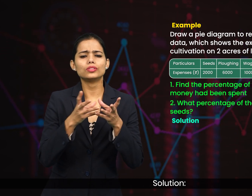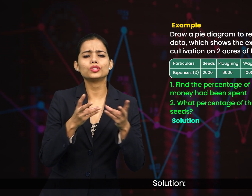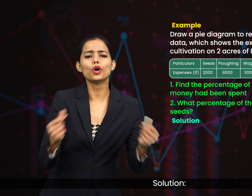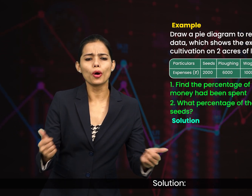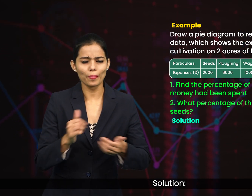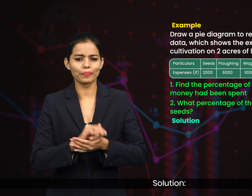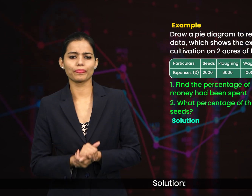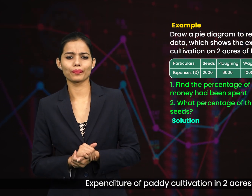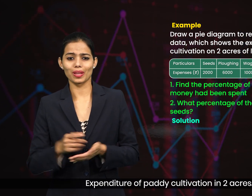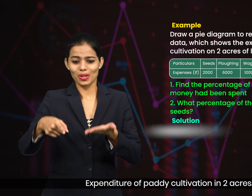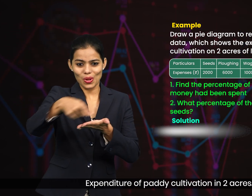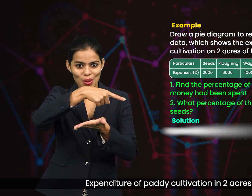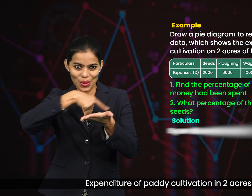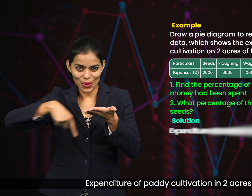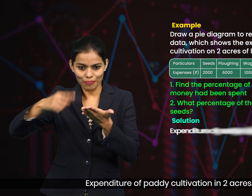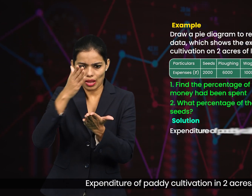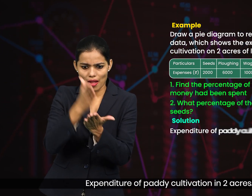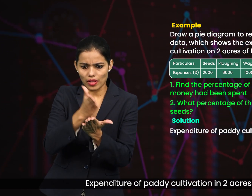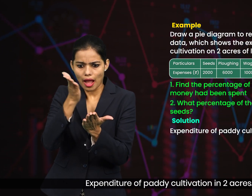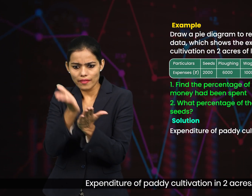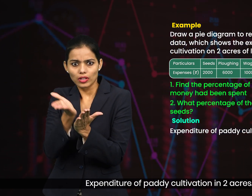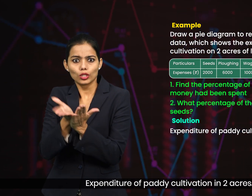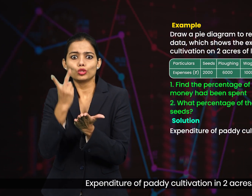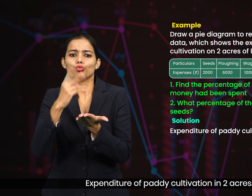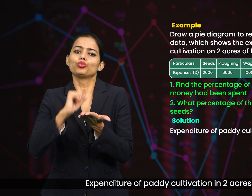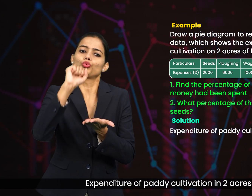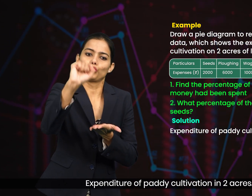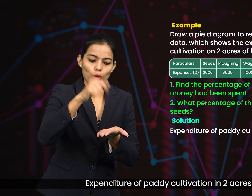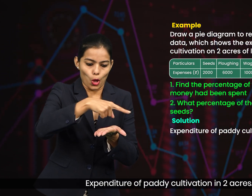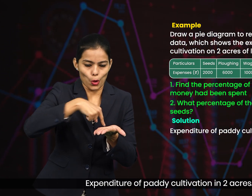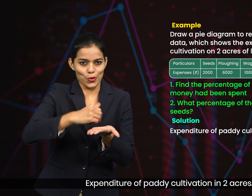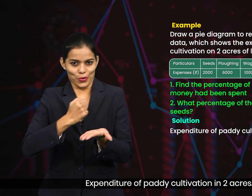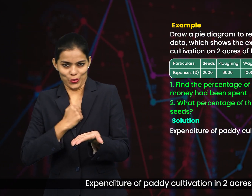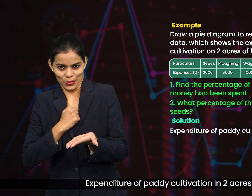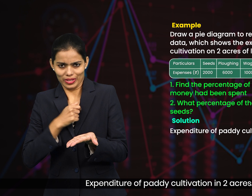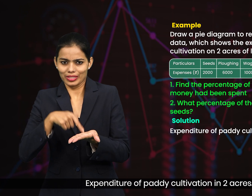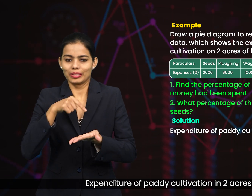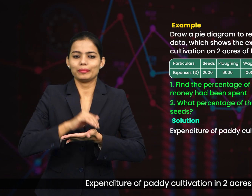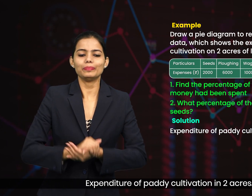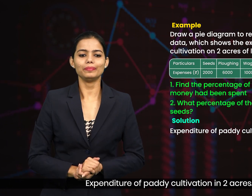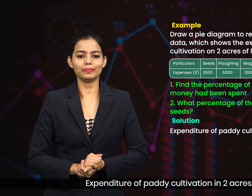Solution. Expenditure of paddy cultivation in 2 acres.